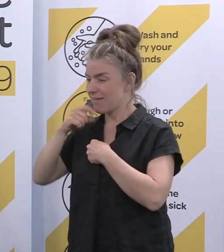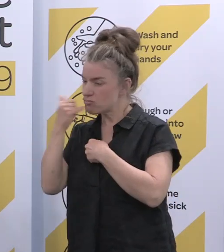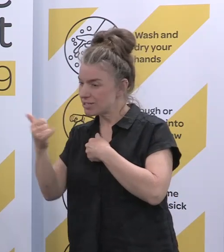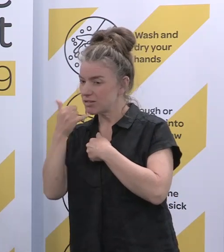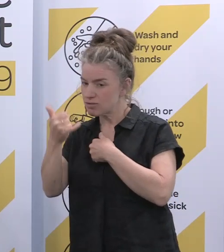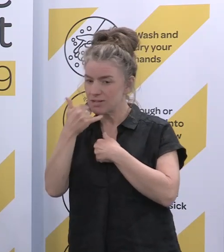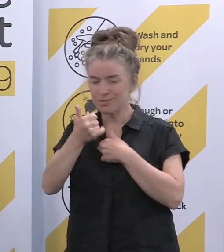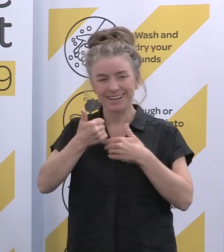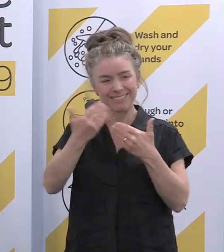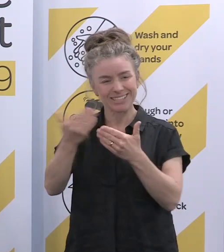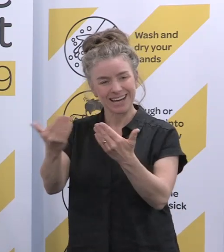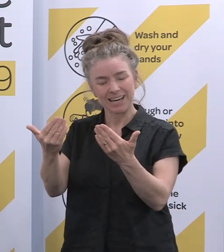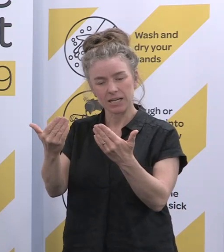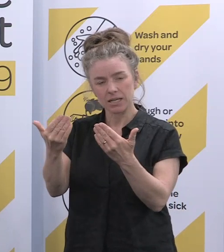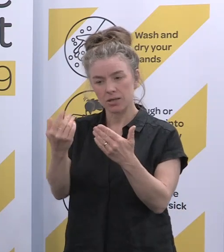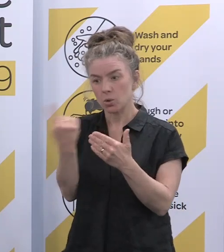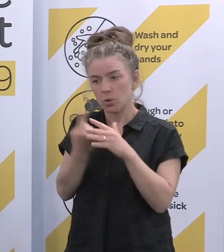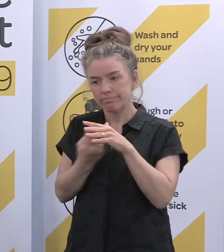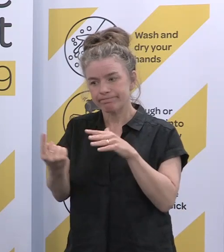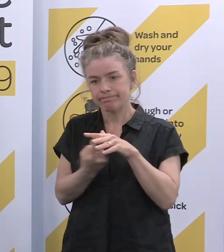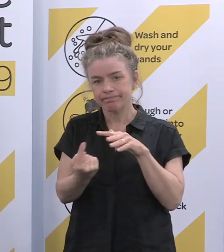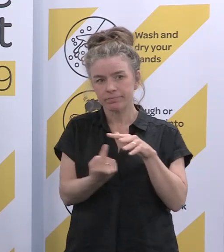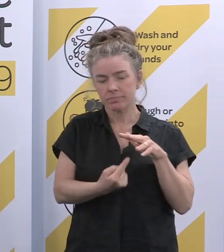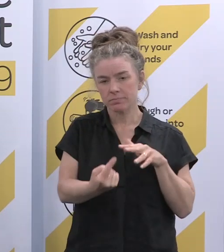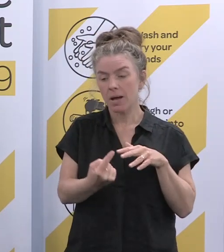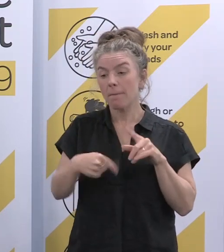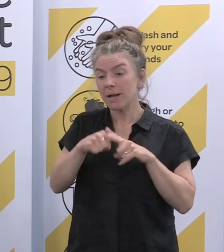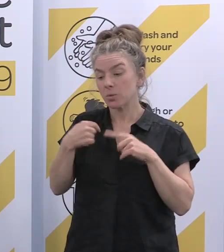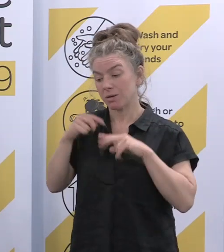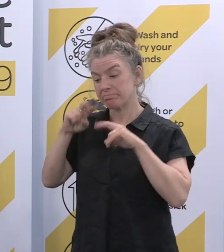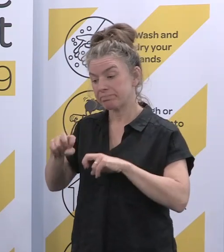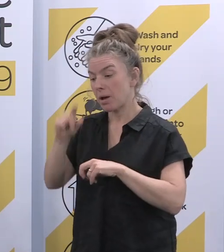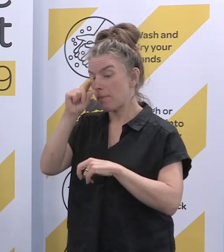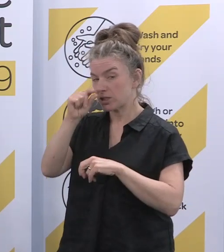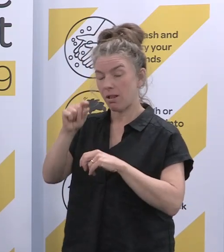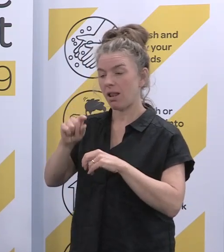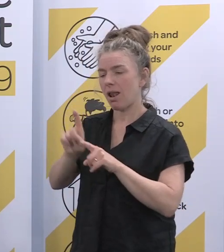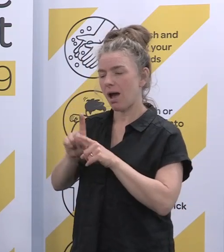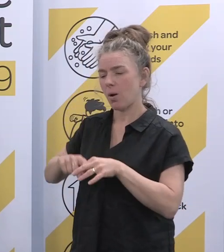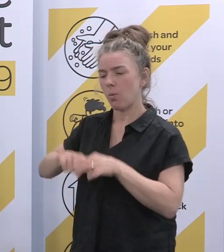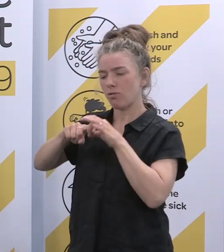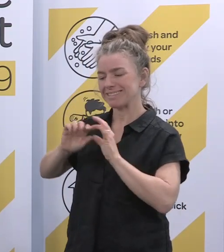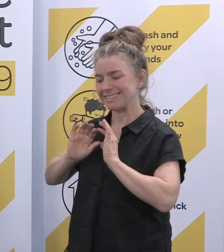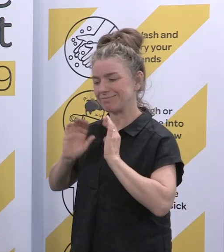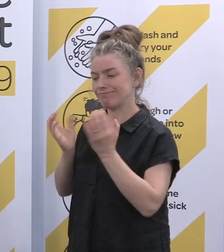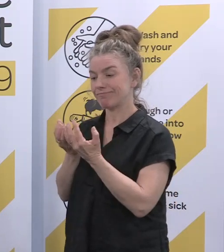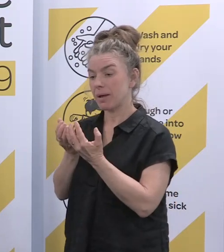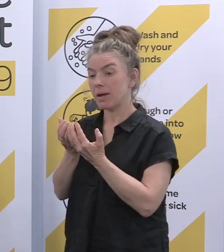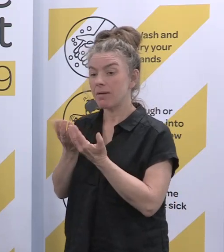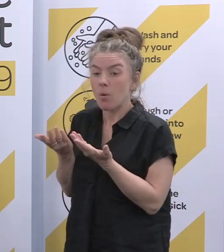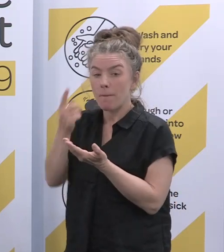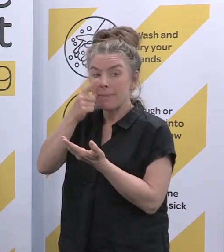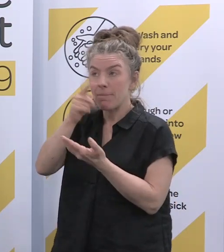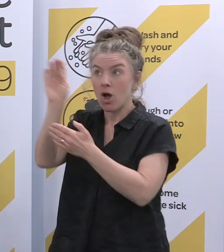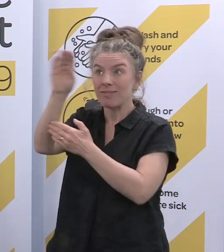on. We're also looking at options for quarantine, and whether that would be for people coming into the country